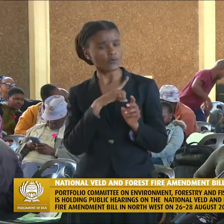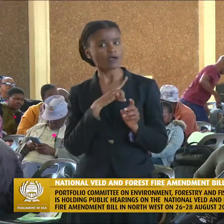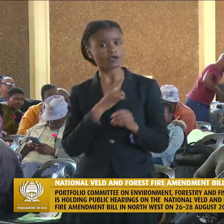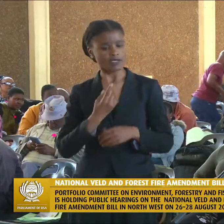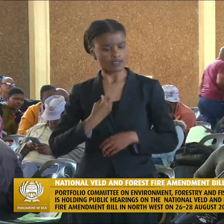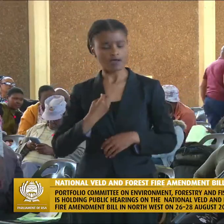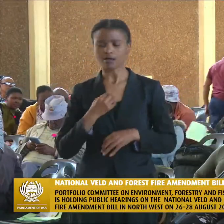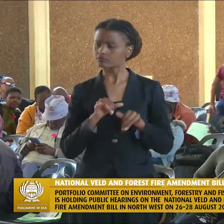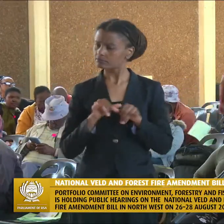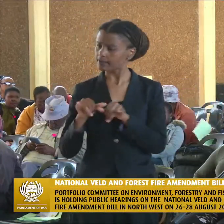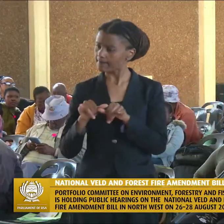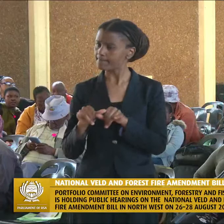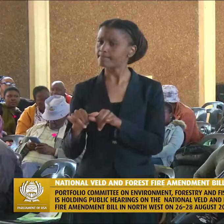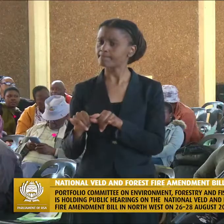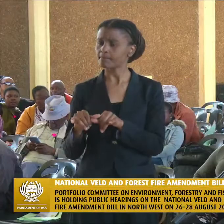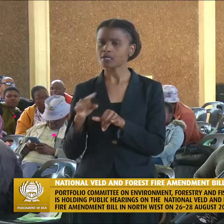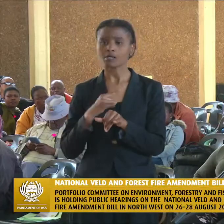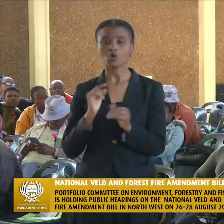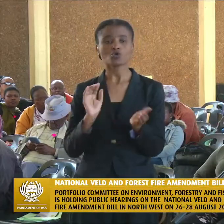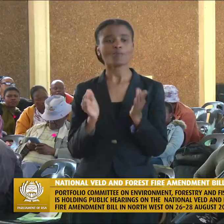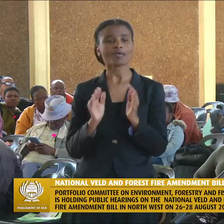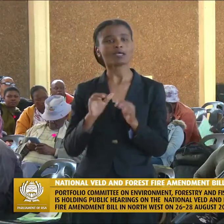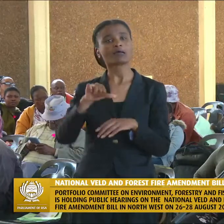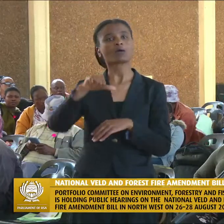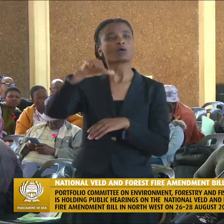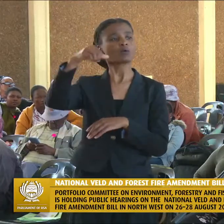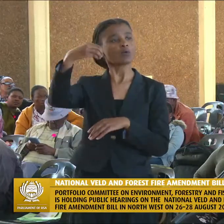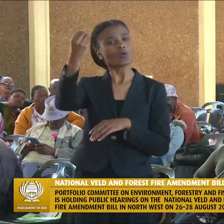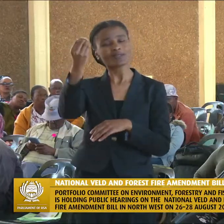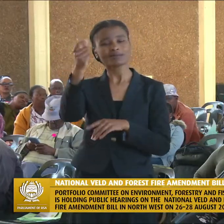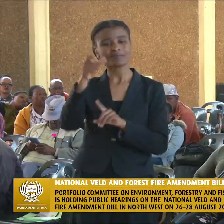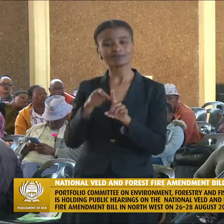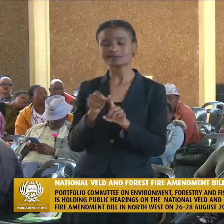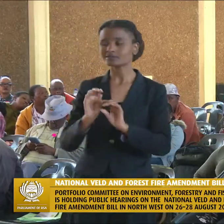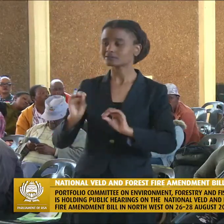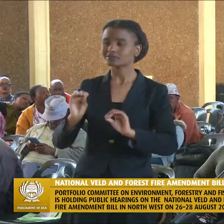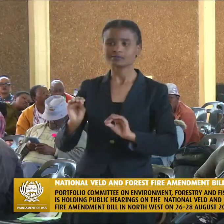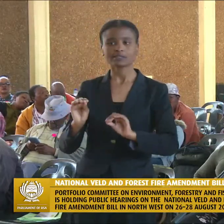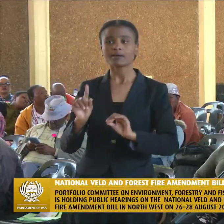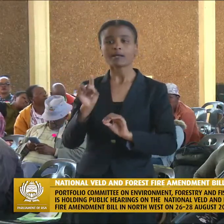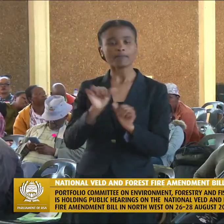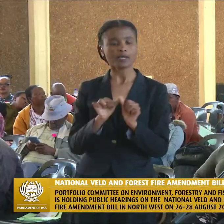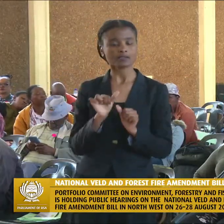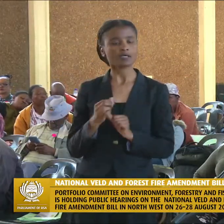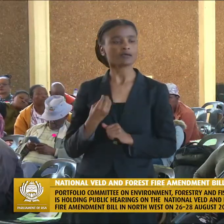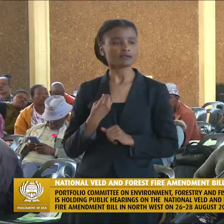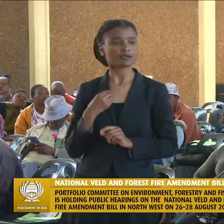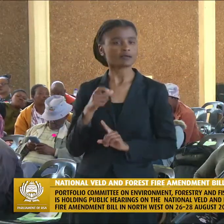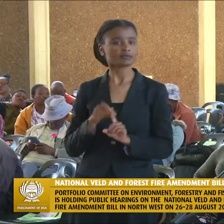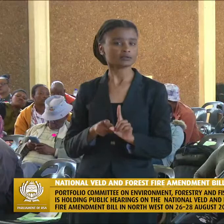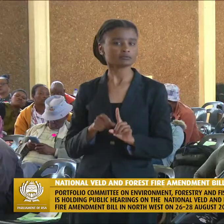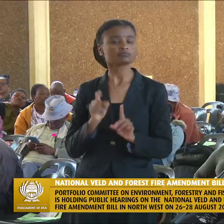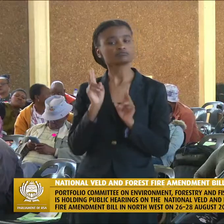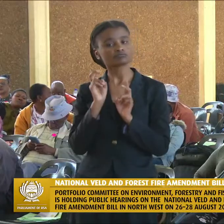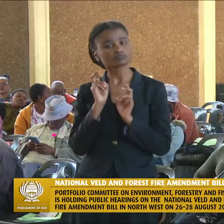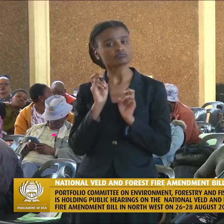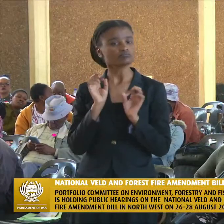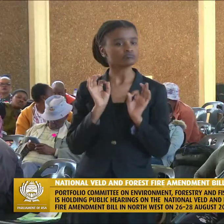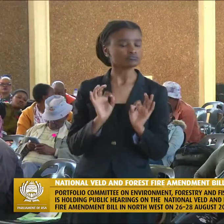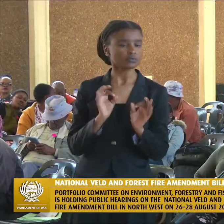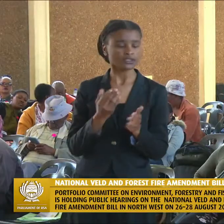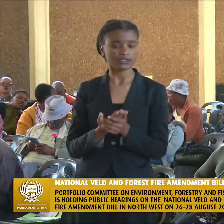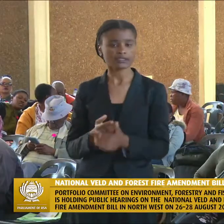as a youth when you approach them and or make them aware about certain things and give them certain